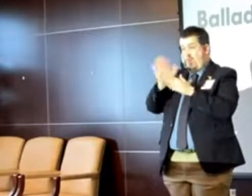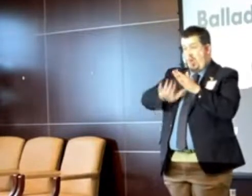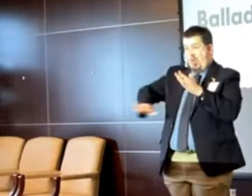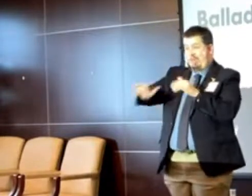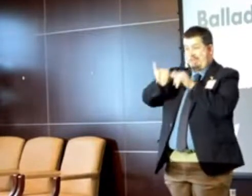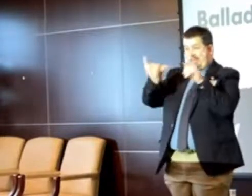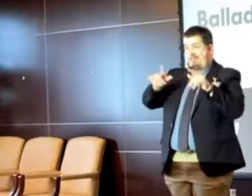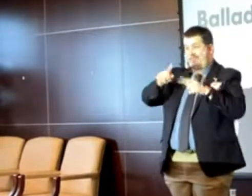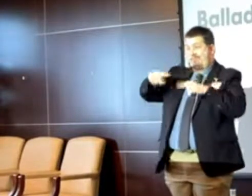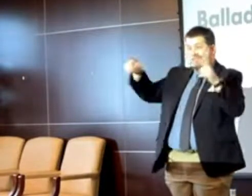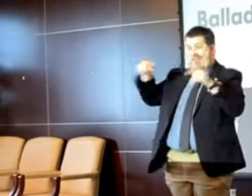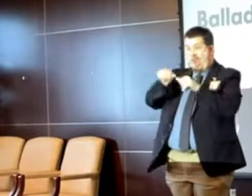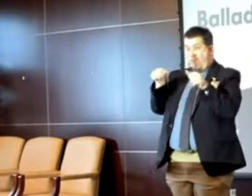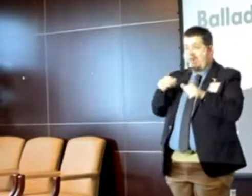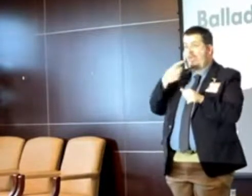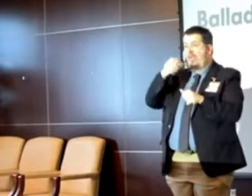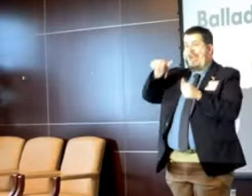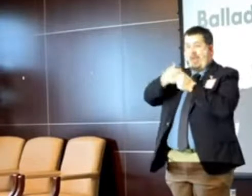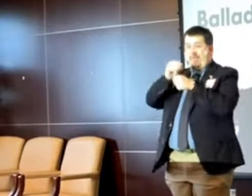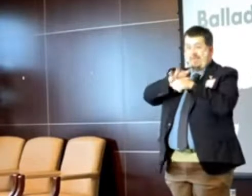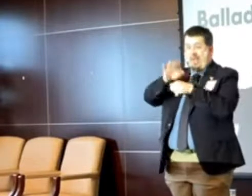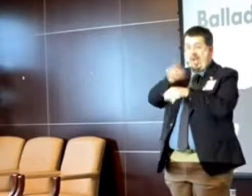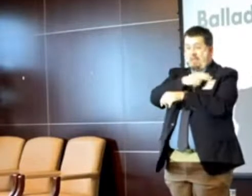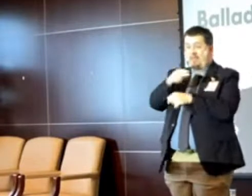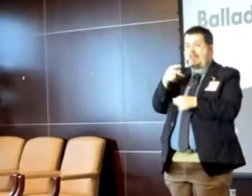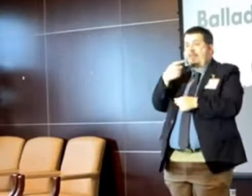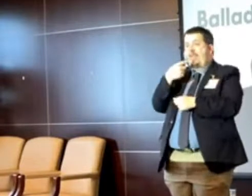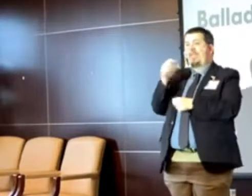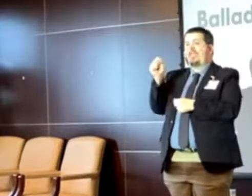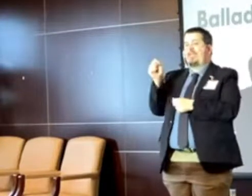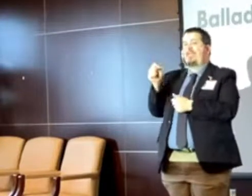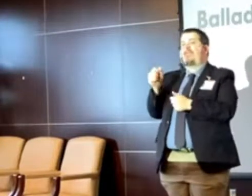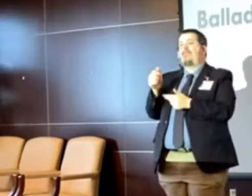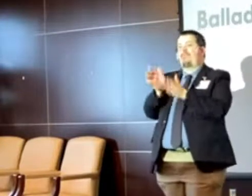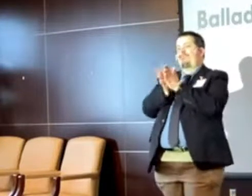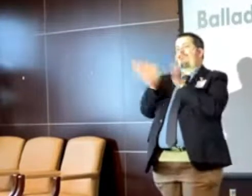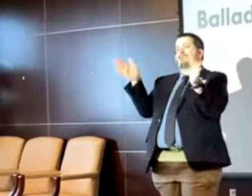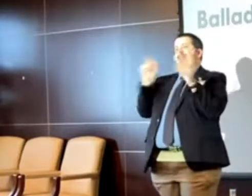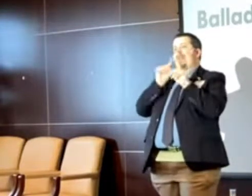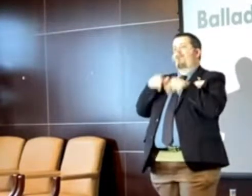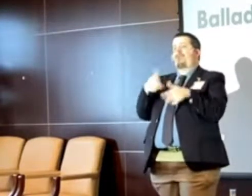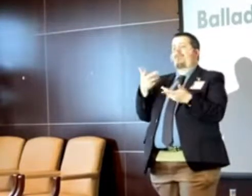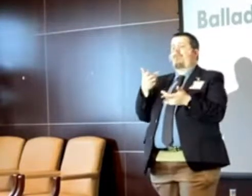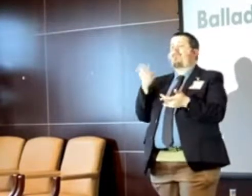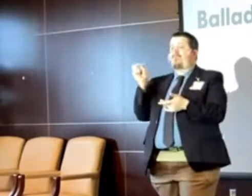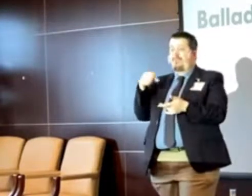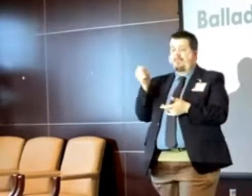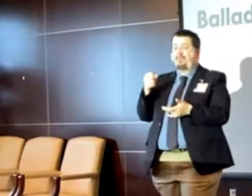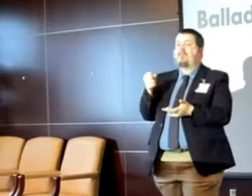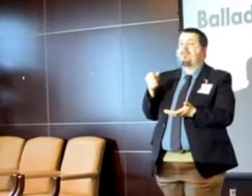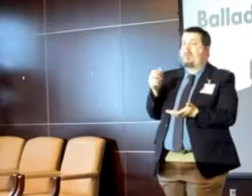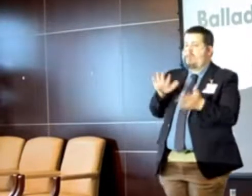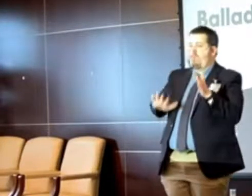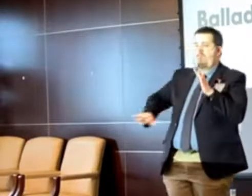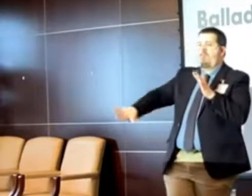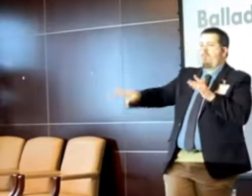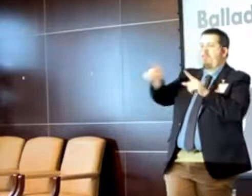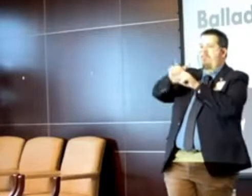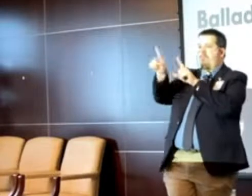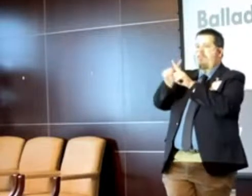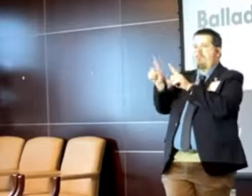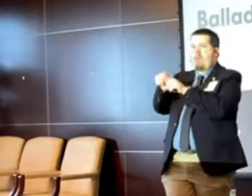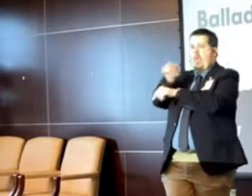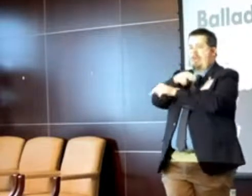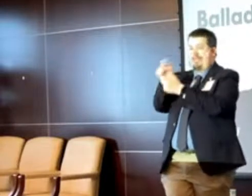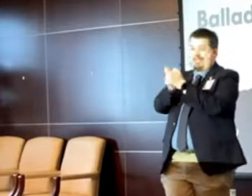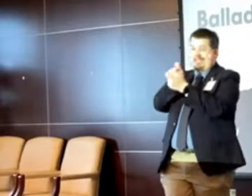system, and how does that affect some of the hospitals? Yeah, I think the broadest possible way to answer that is that it is throughout the system.